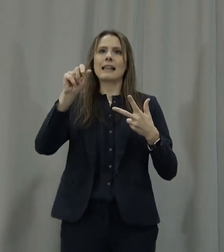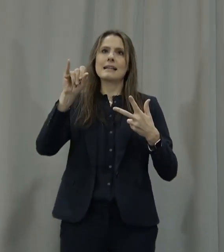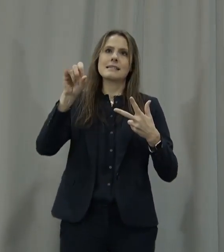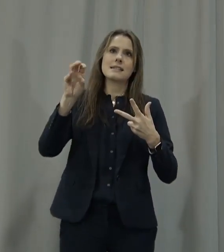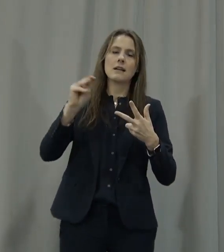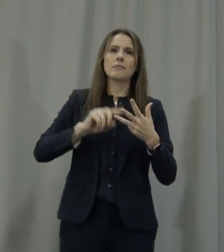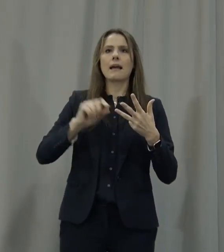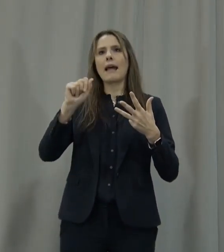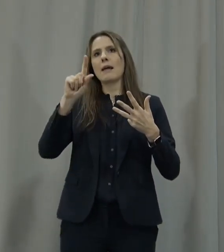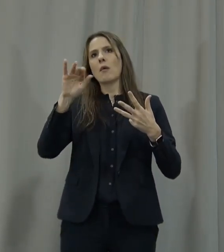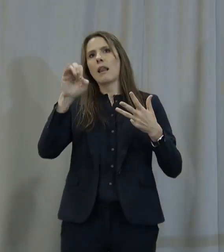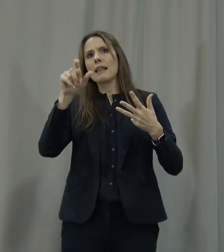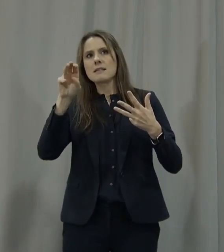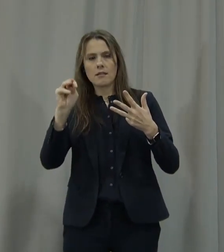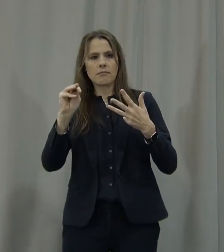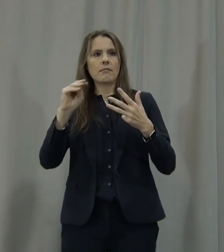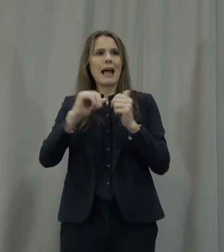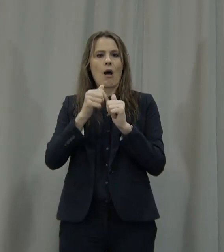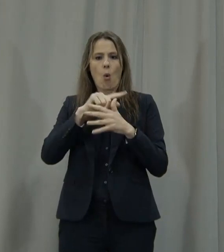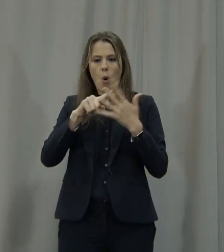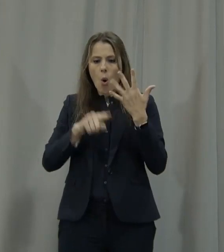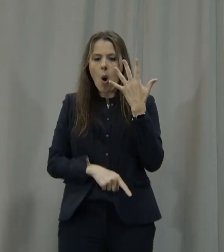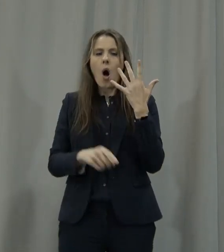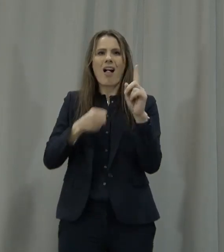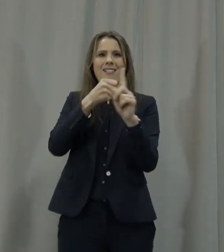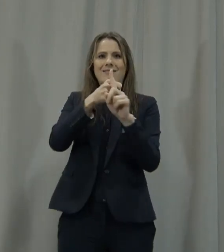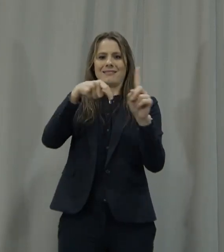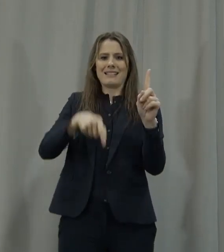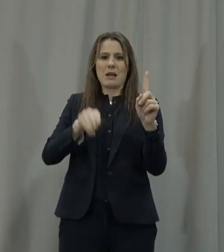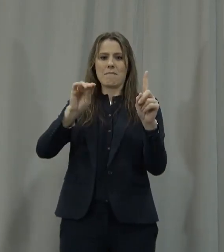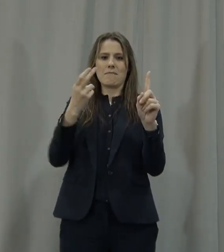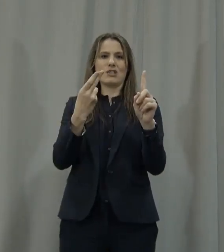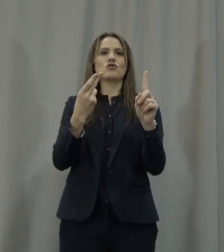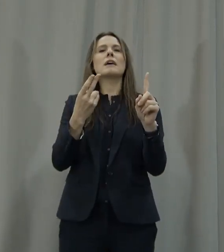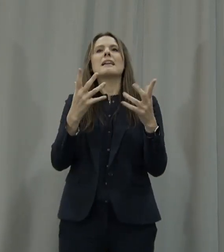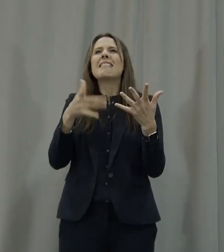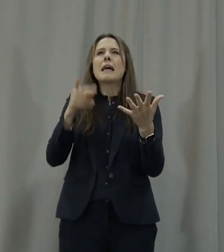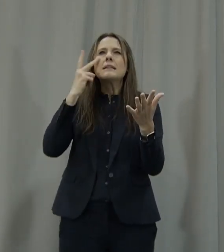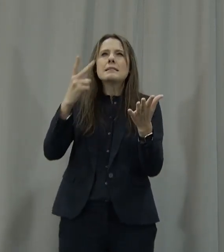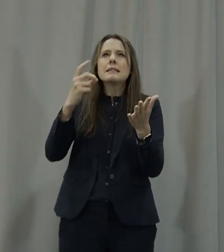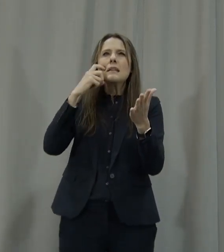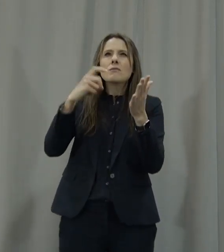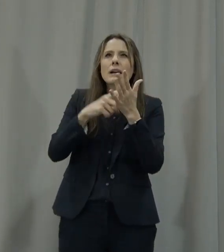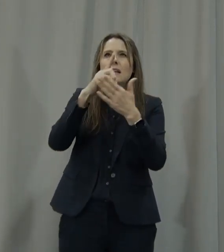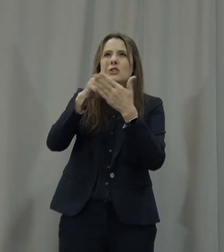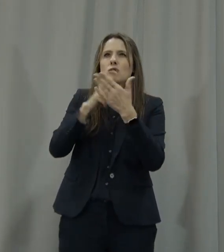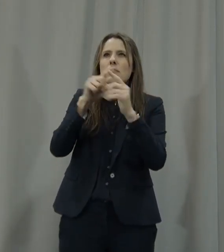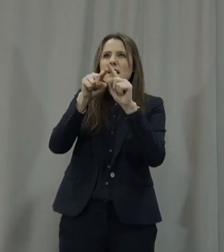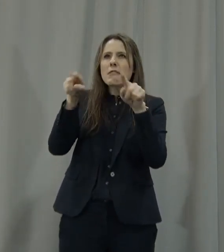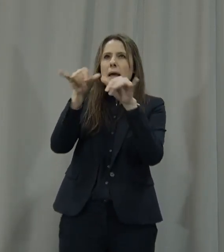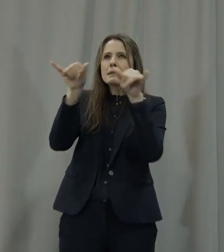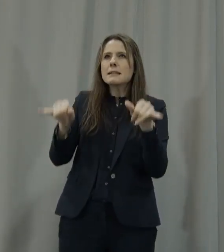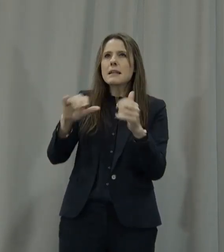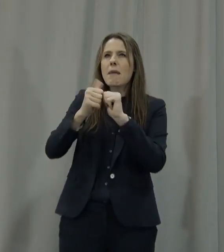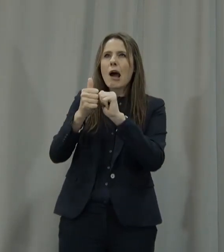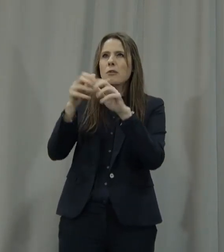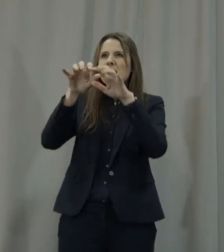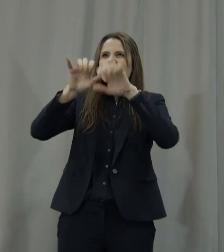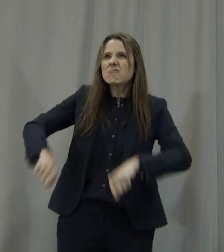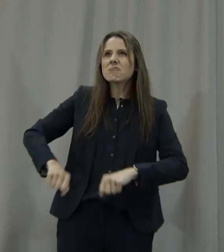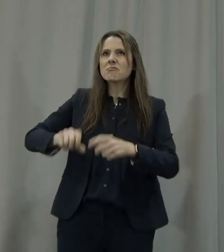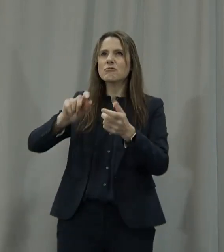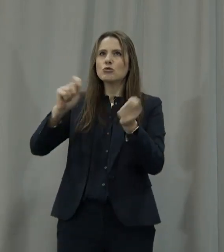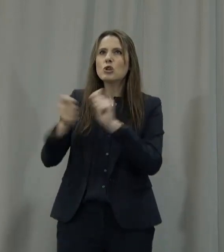ableism on our state, as well as strategies for dismantling discrimination at a personal, interpersonal, structural,